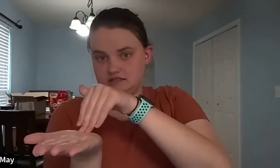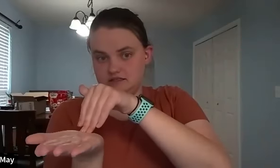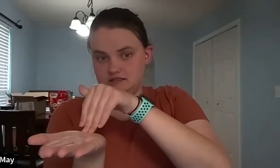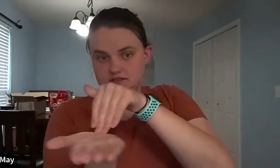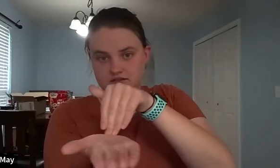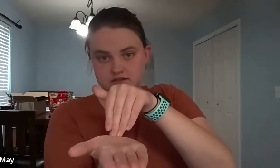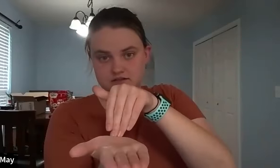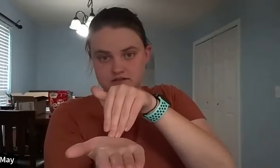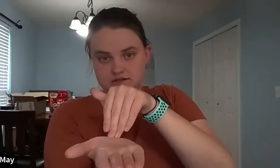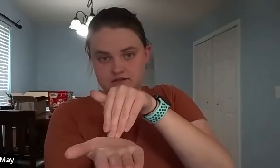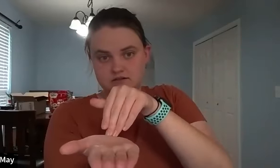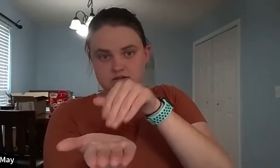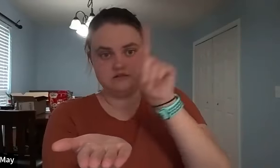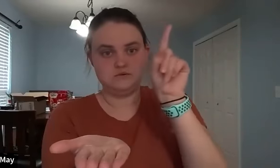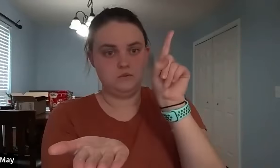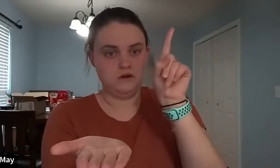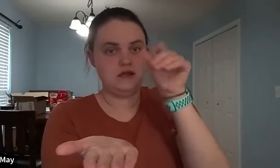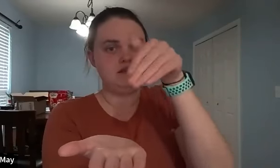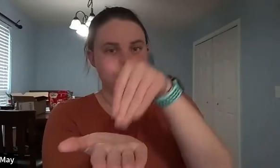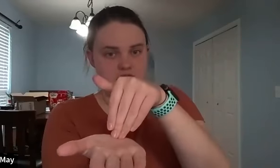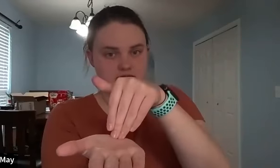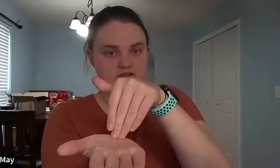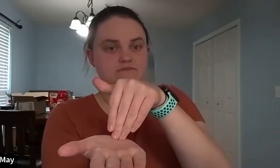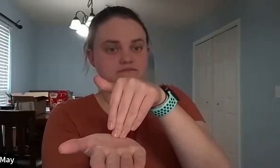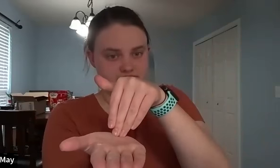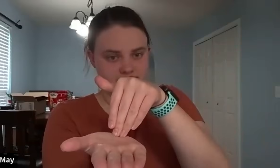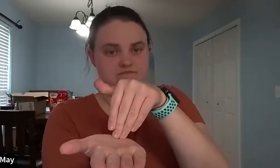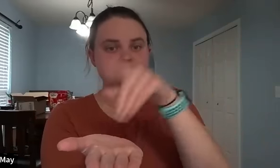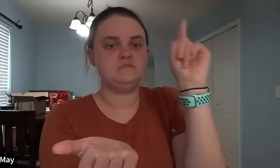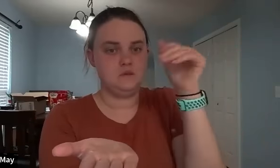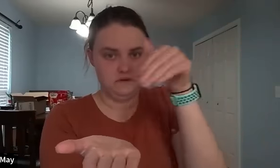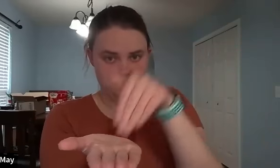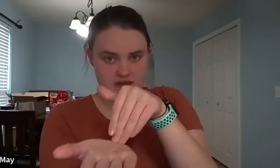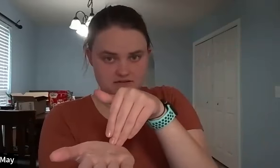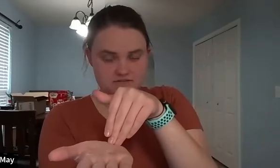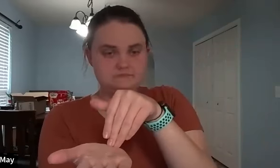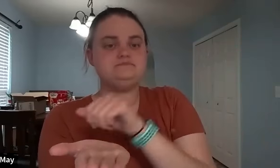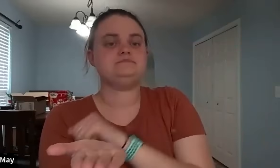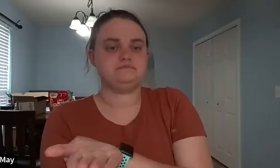1,000. So 1,000. 1,000.